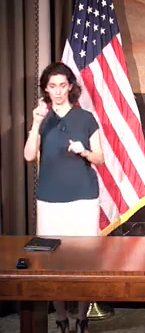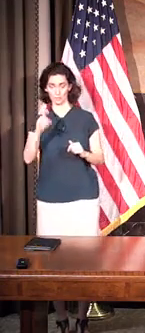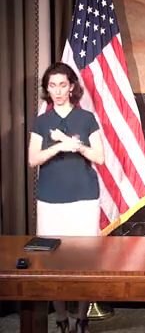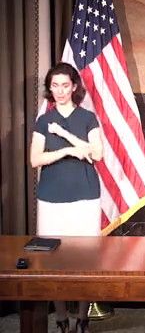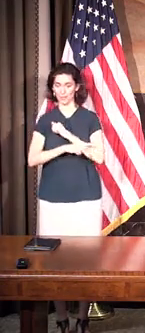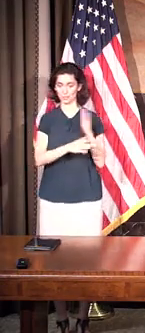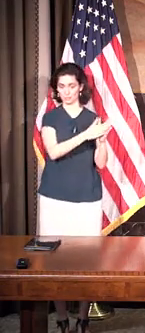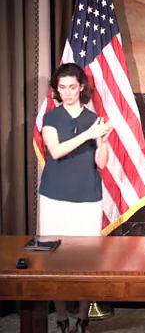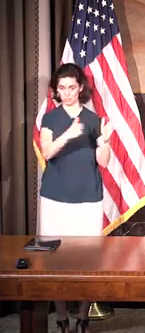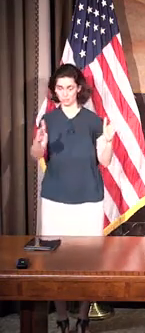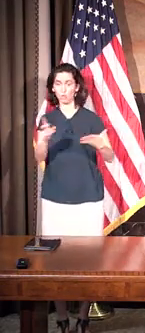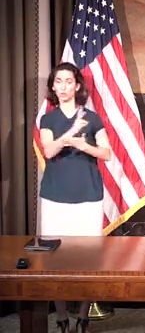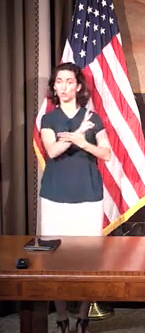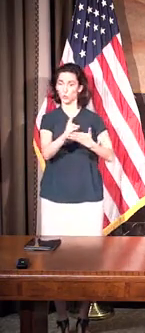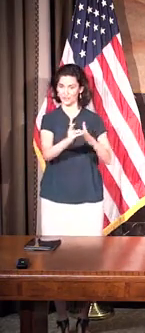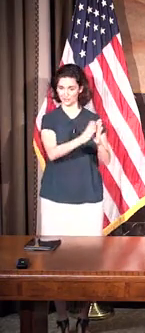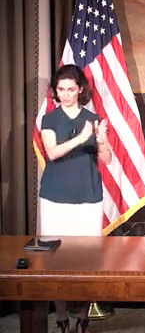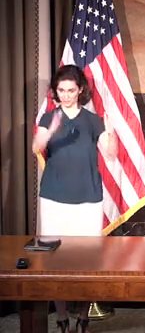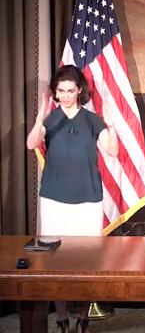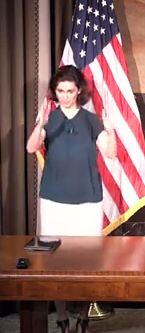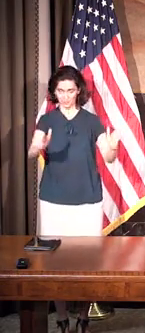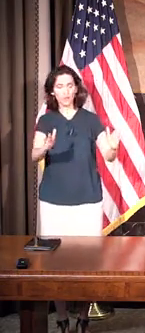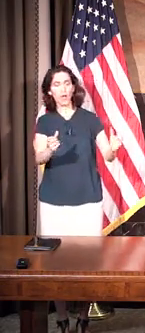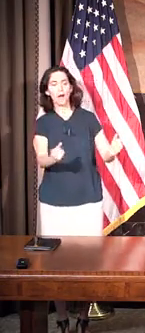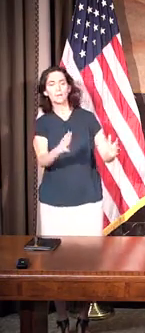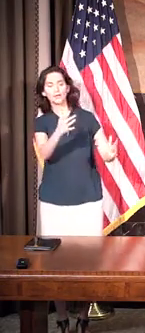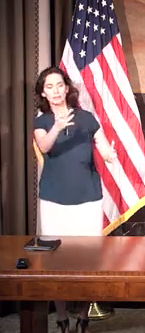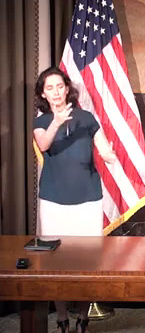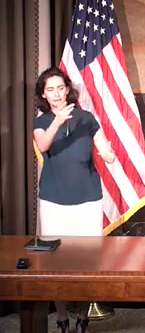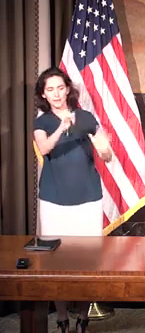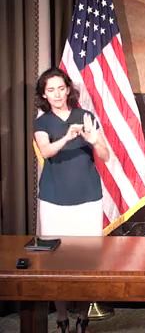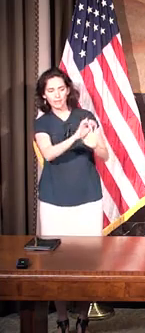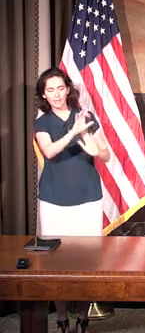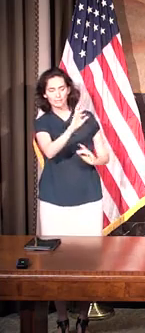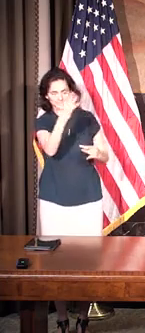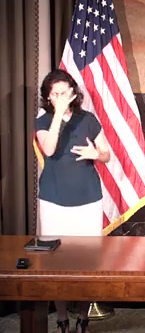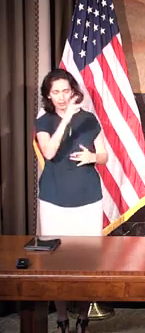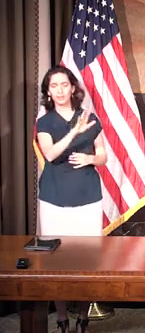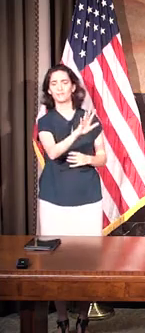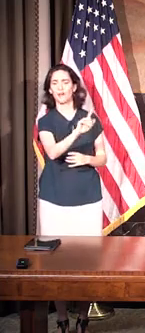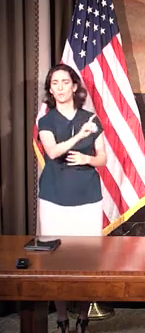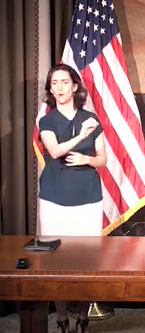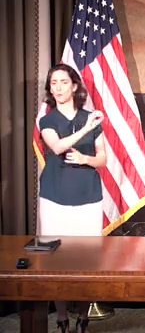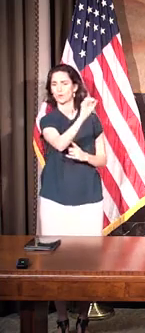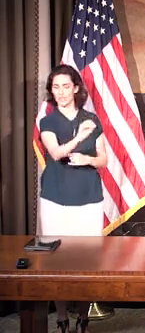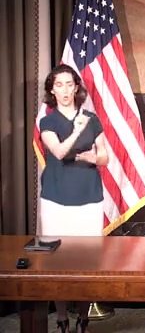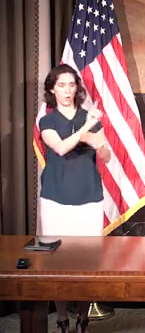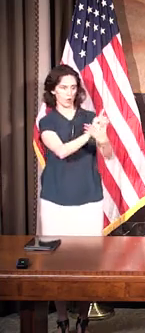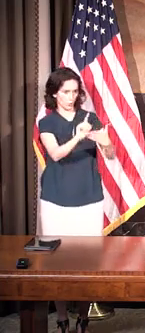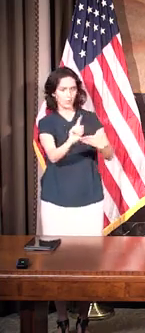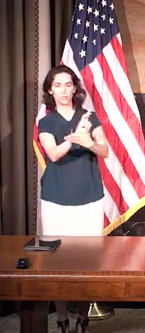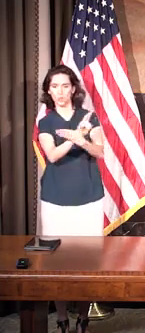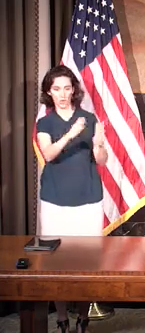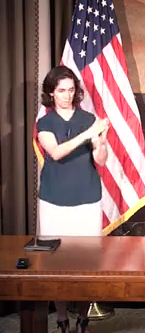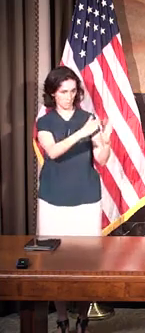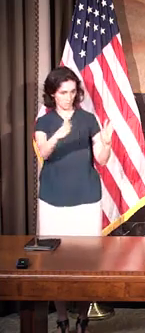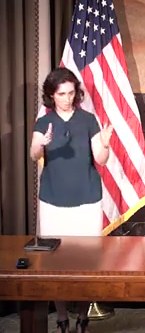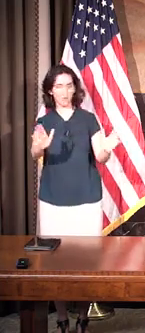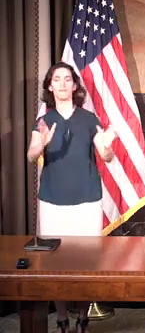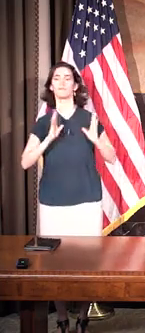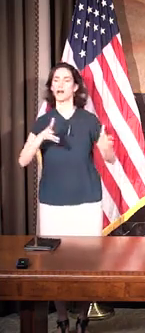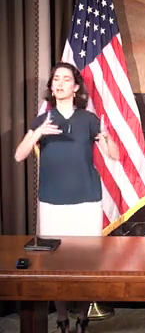of 5.0% or less in positivity, as identified on LDH's website, can opt in to